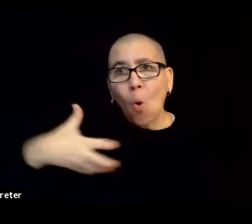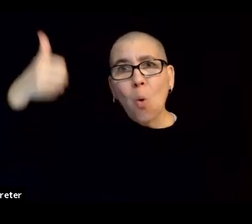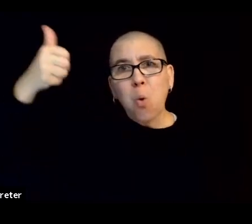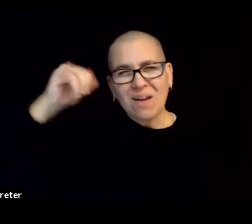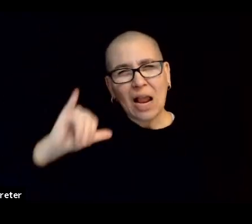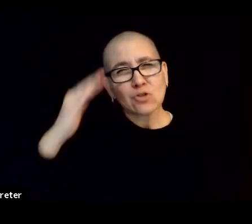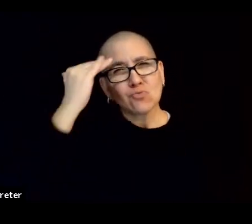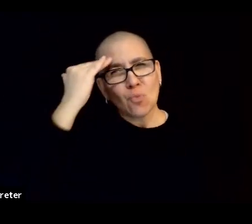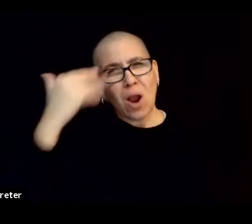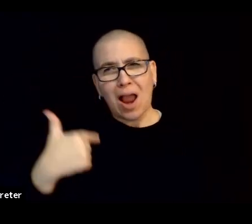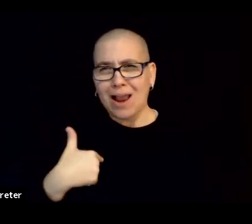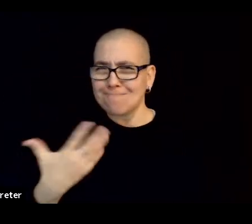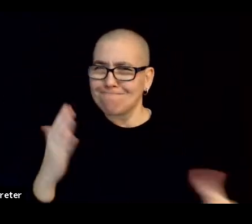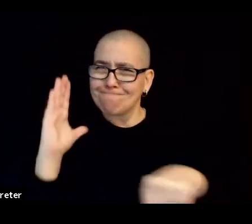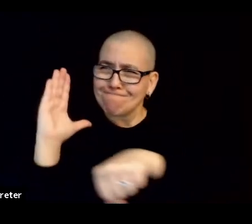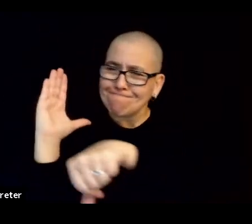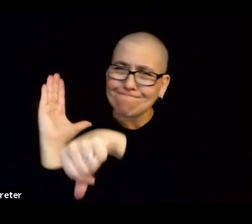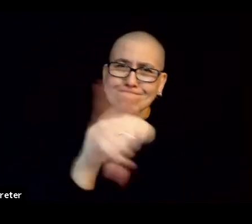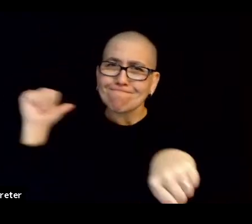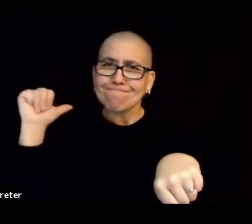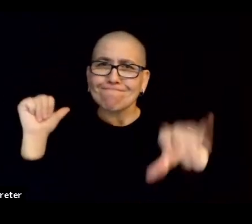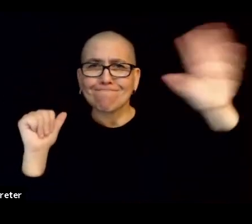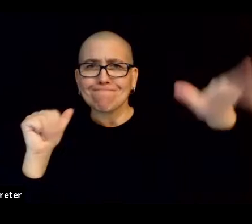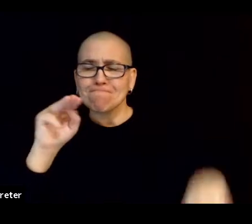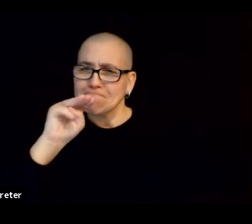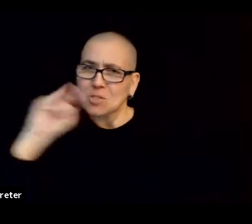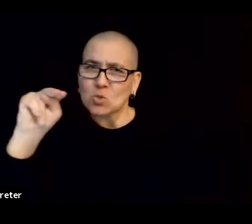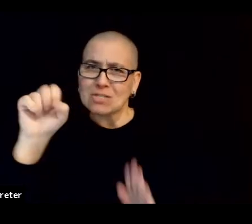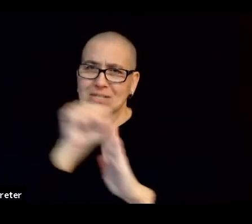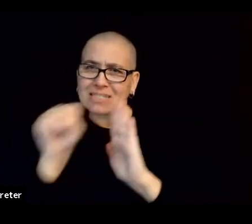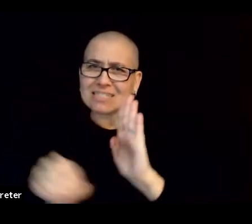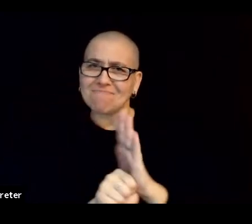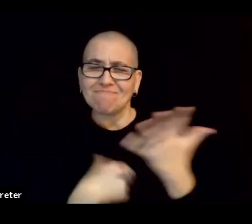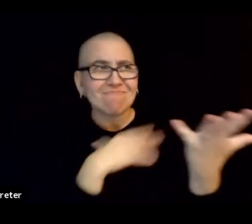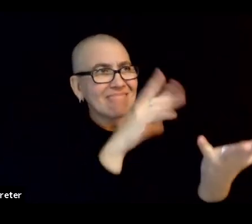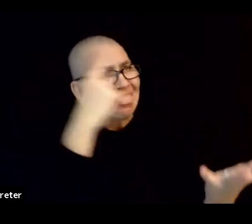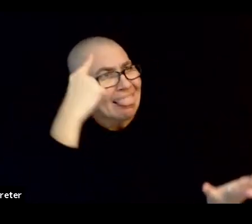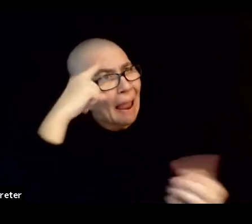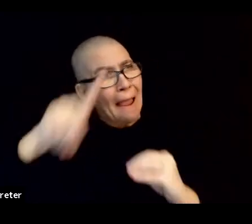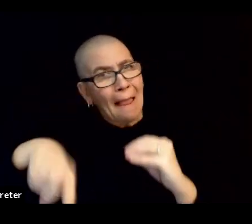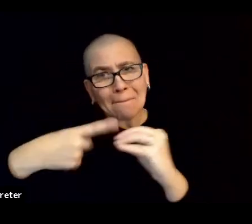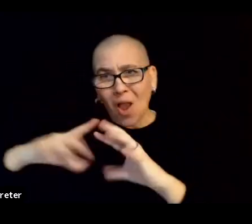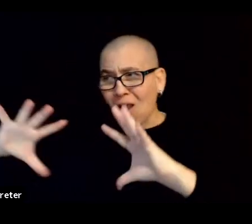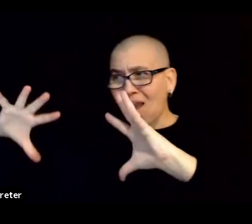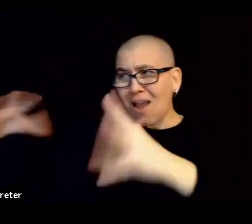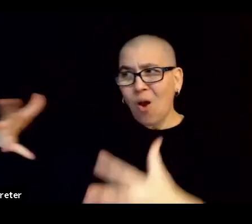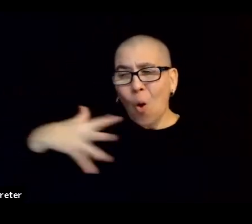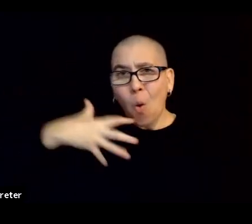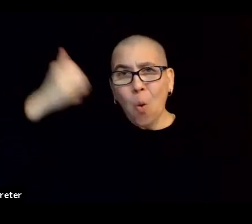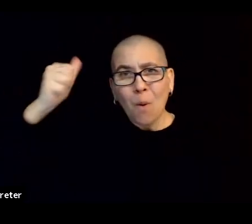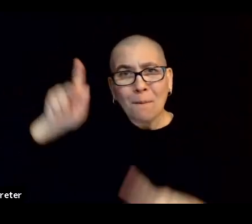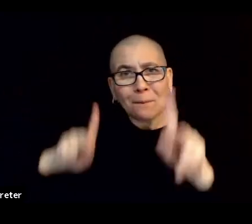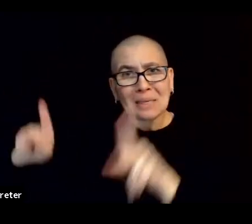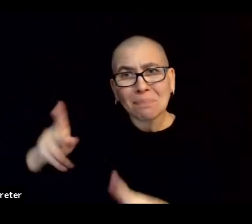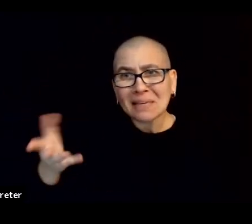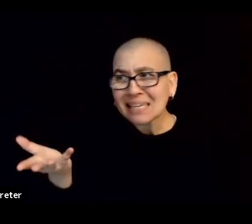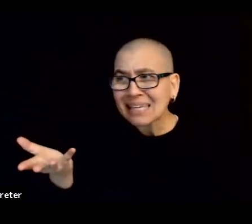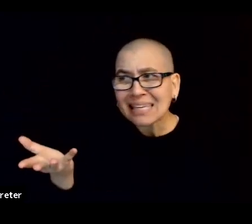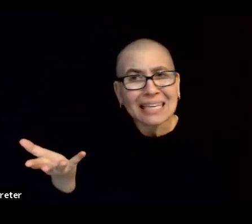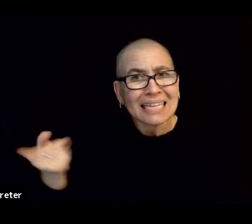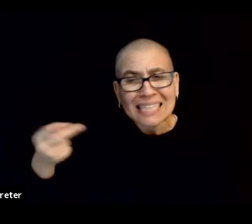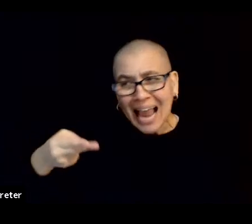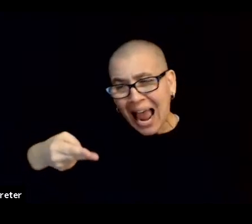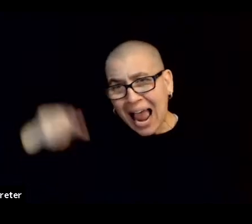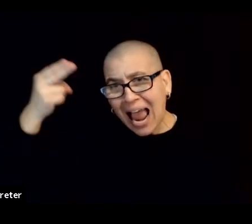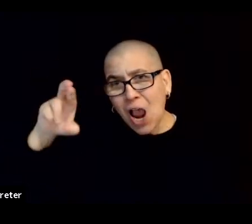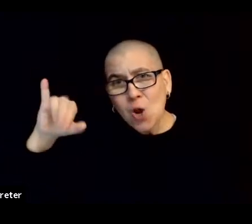Minnesotans to receive a vaccine, and why we really appreciate the state's efforts to further prioritize Minnesotans 65 and